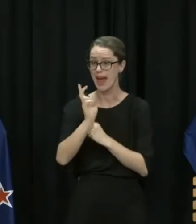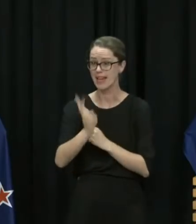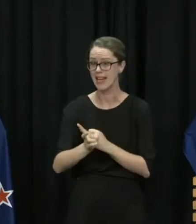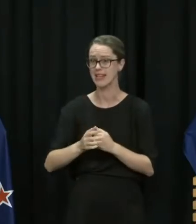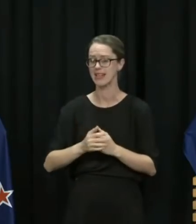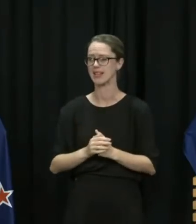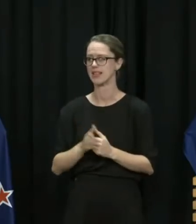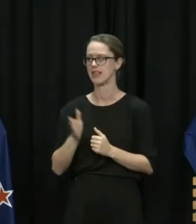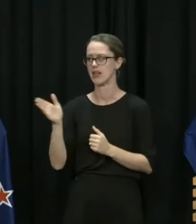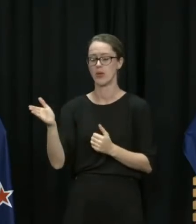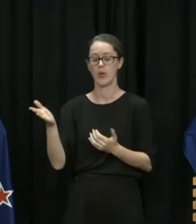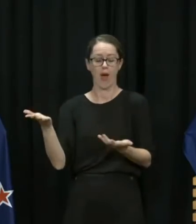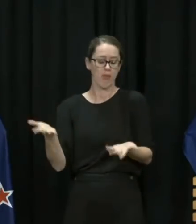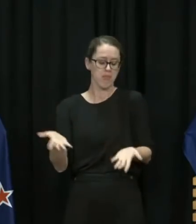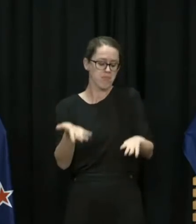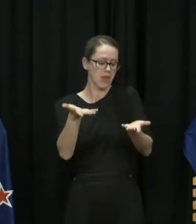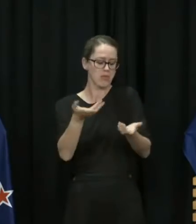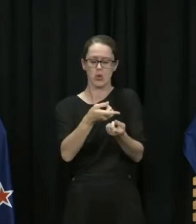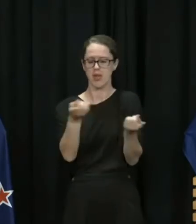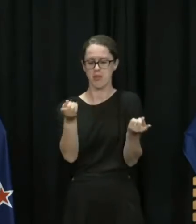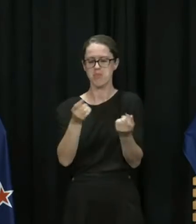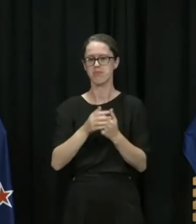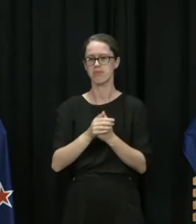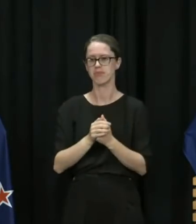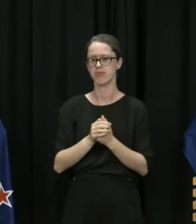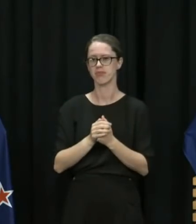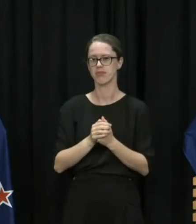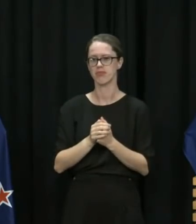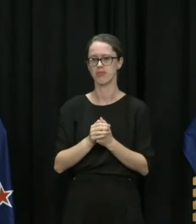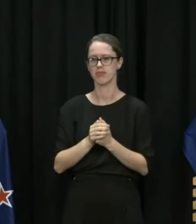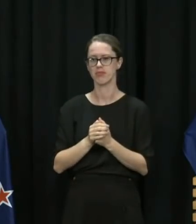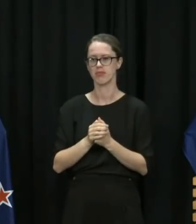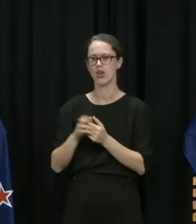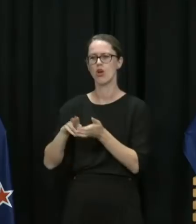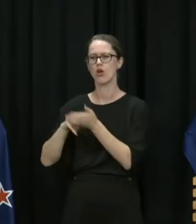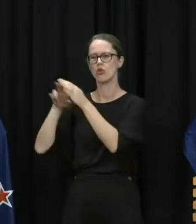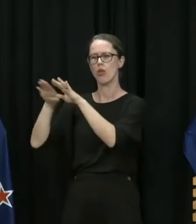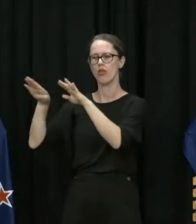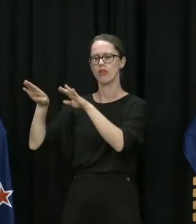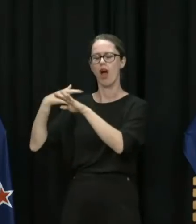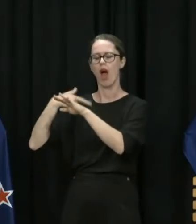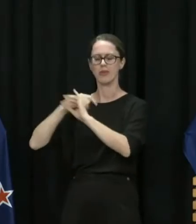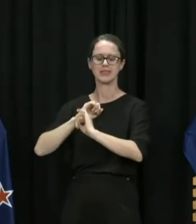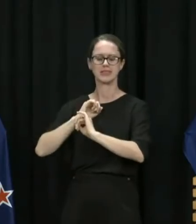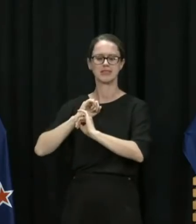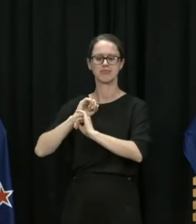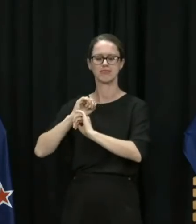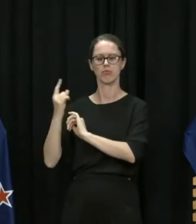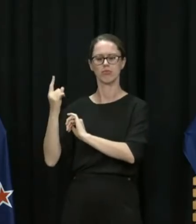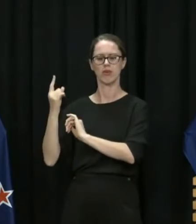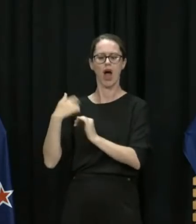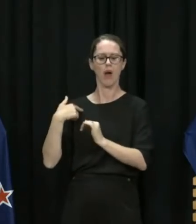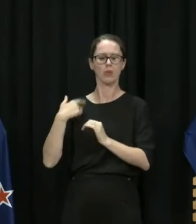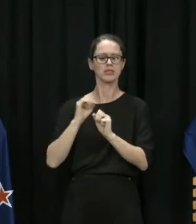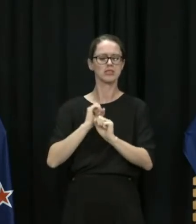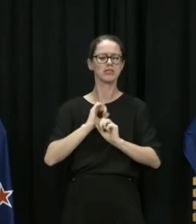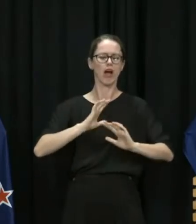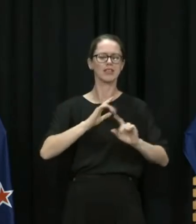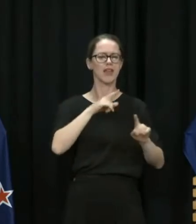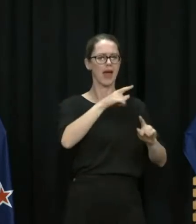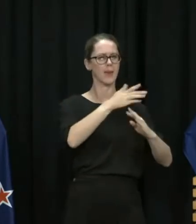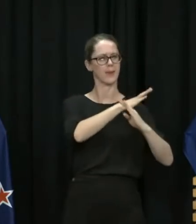Oh, entirely their decision. Yes, I maintain the position I did on the Northland case. Obviously here, we've moved